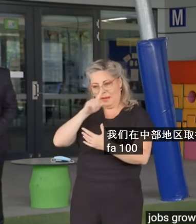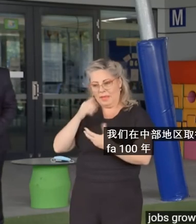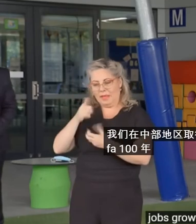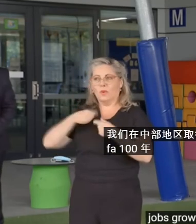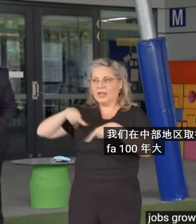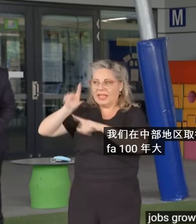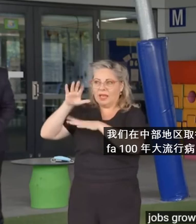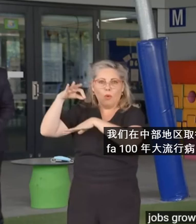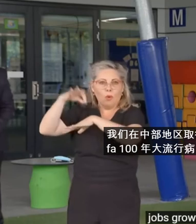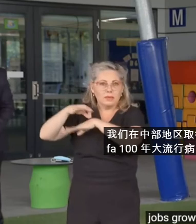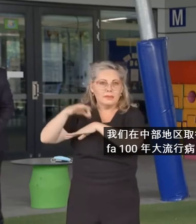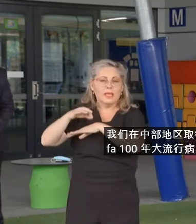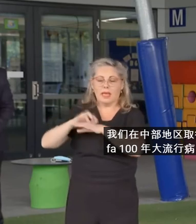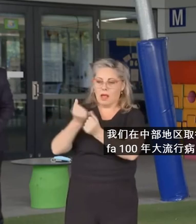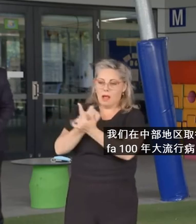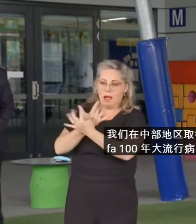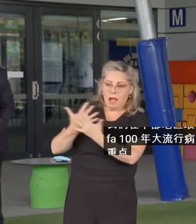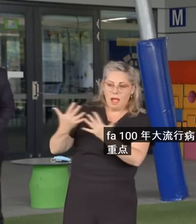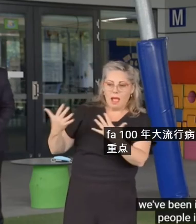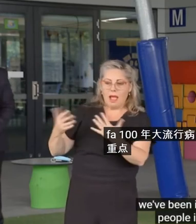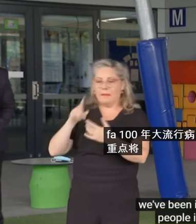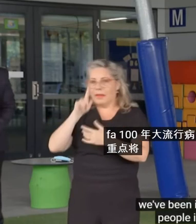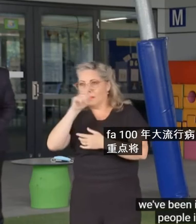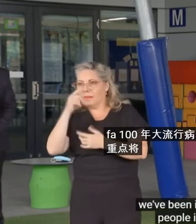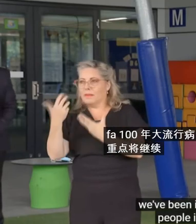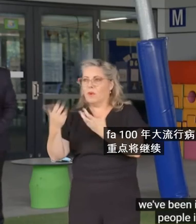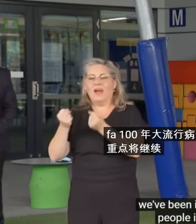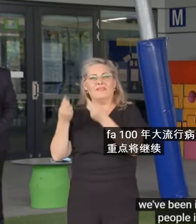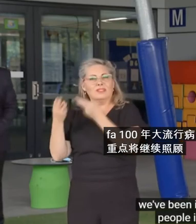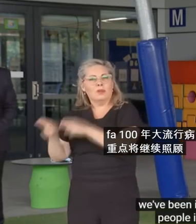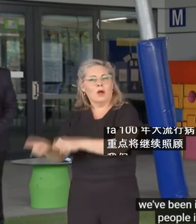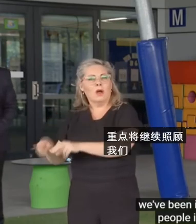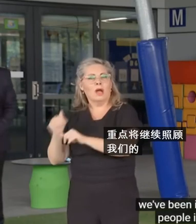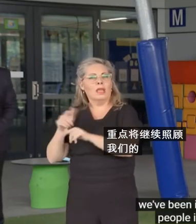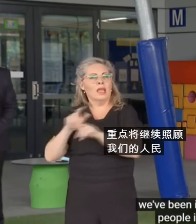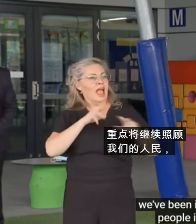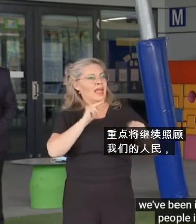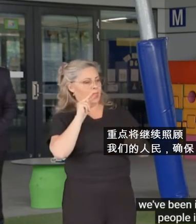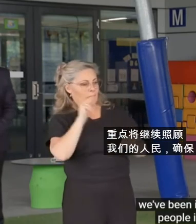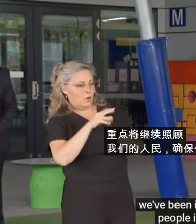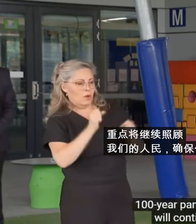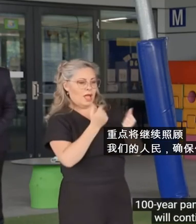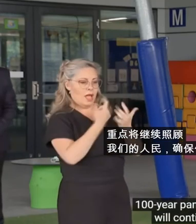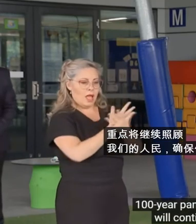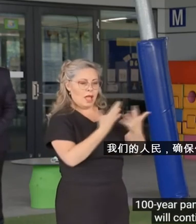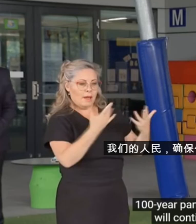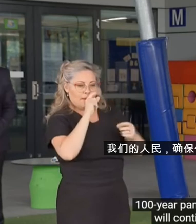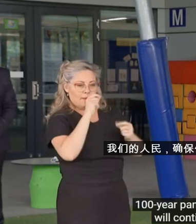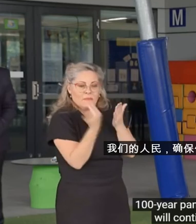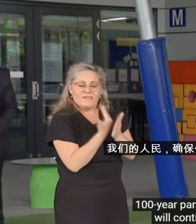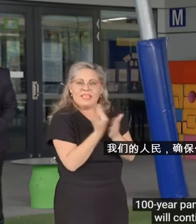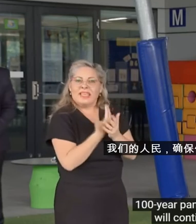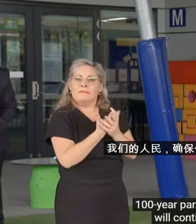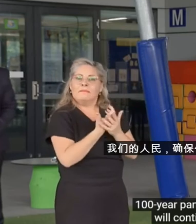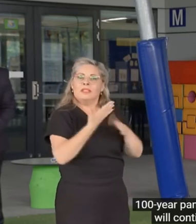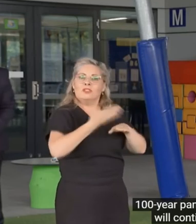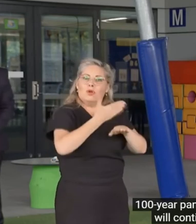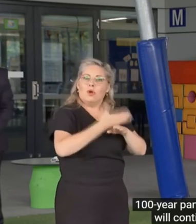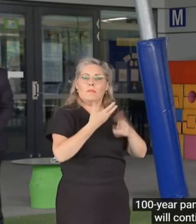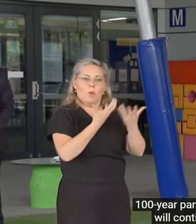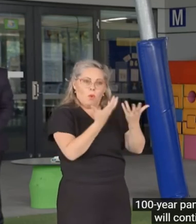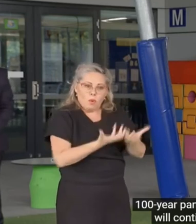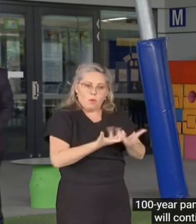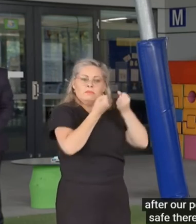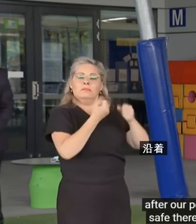in the middle of a 100-year pandemic, and our focus will continue to be looking after our people, keeping them safe. There will be challenges that come with the school